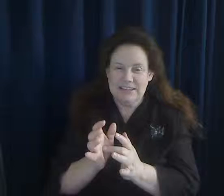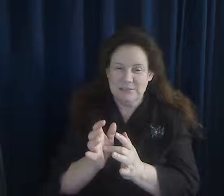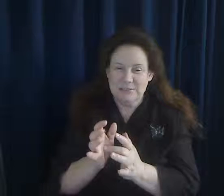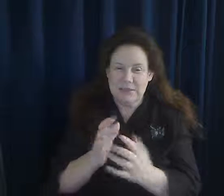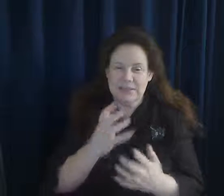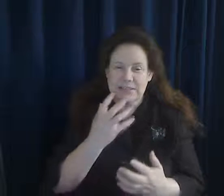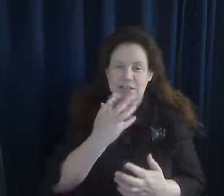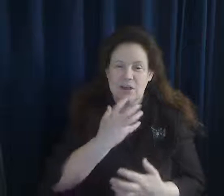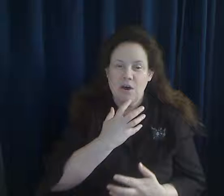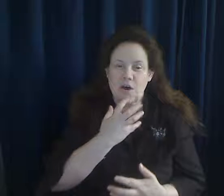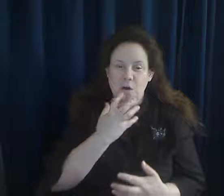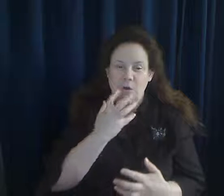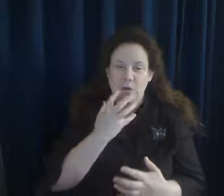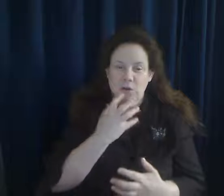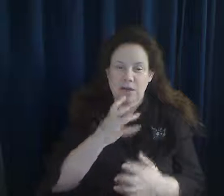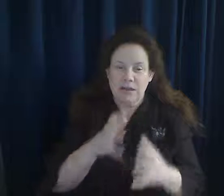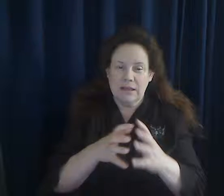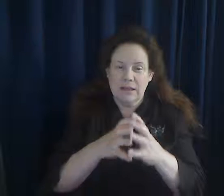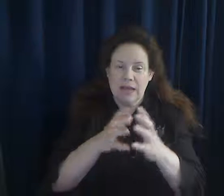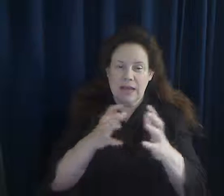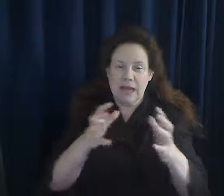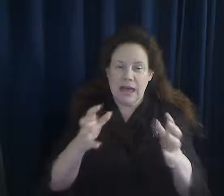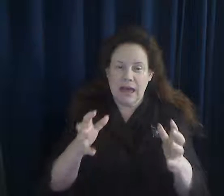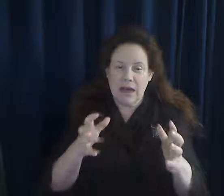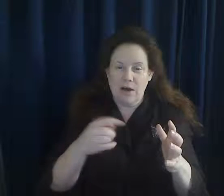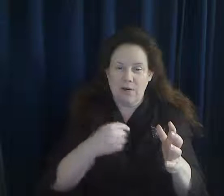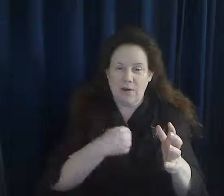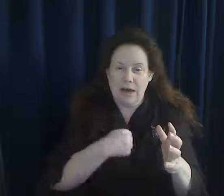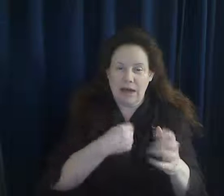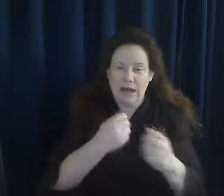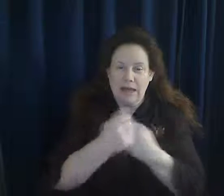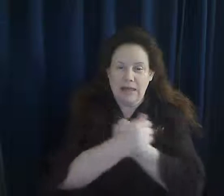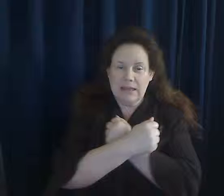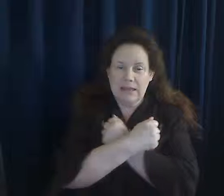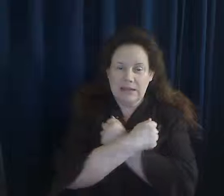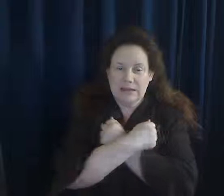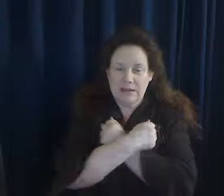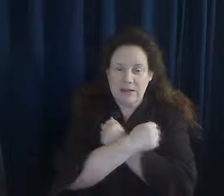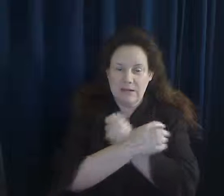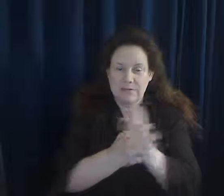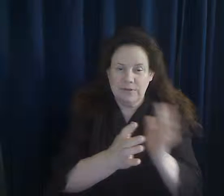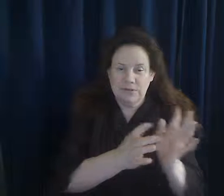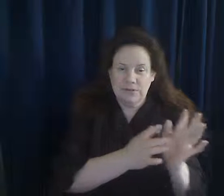It repeats, oh, how I love